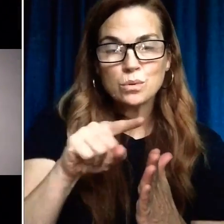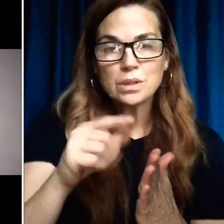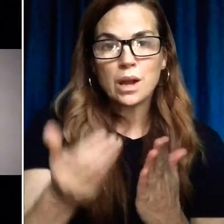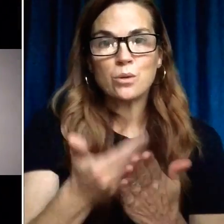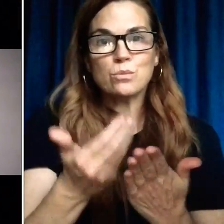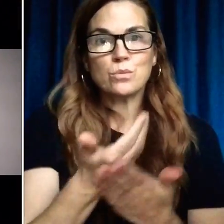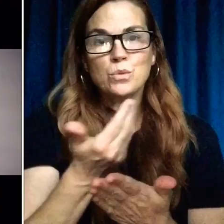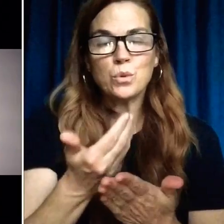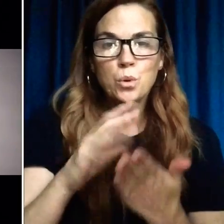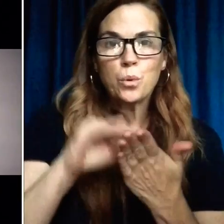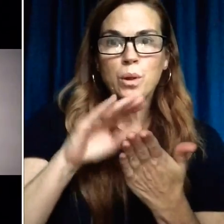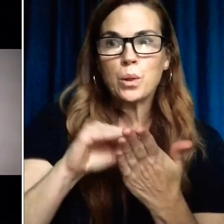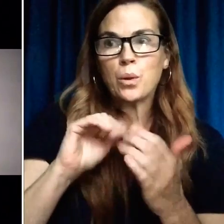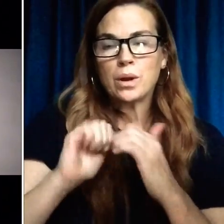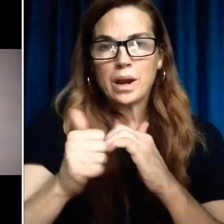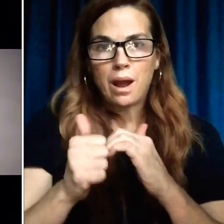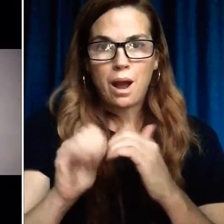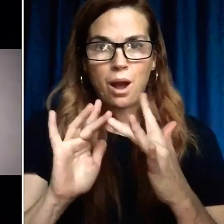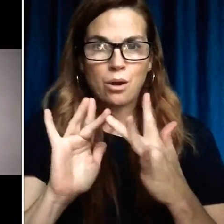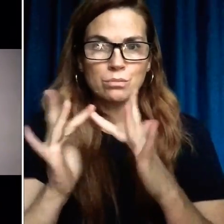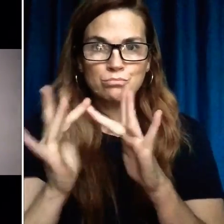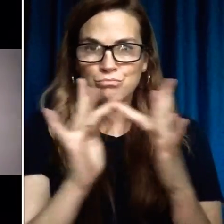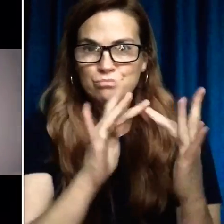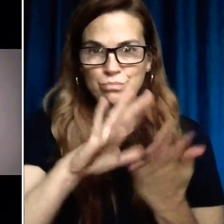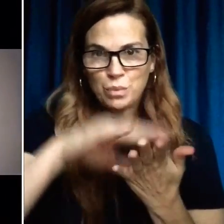Tips for students who are new to virtual learning.